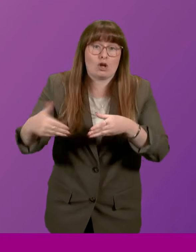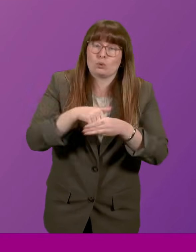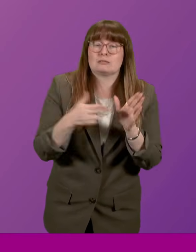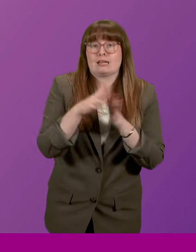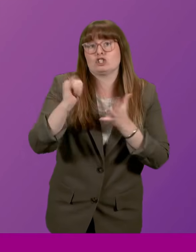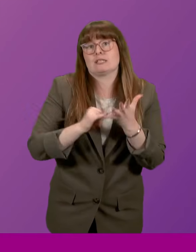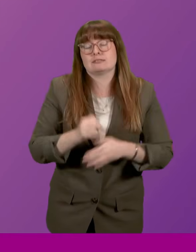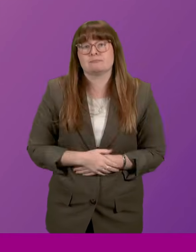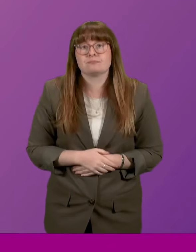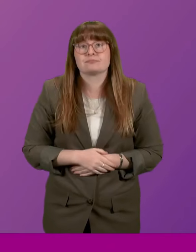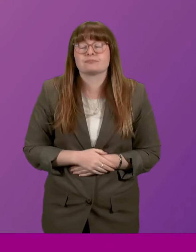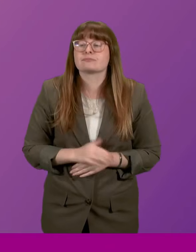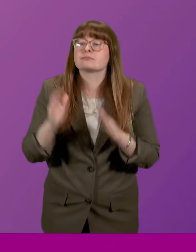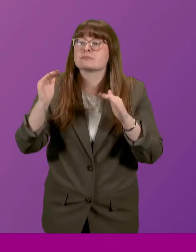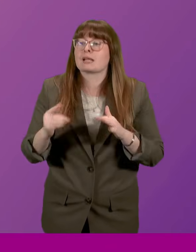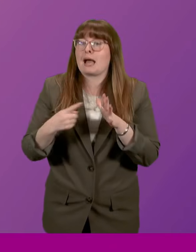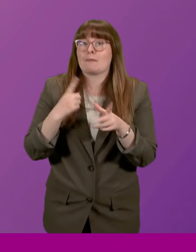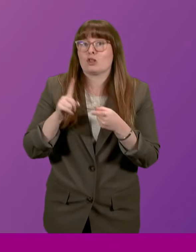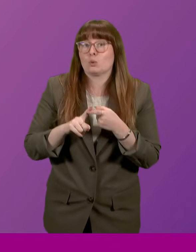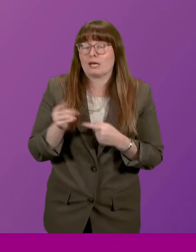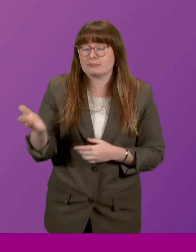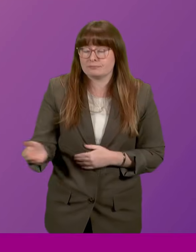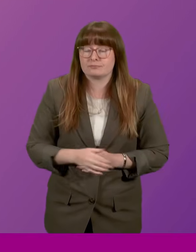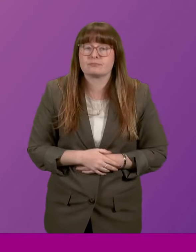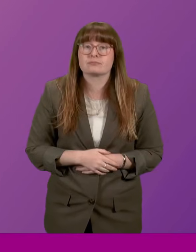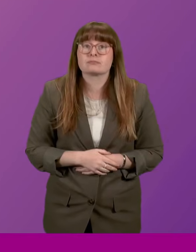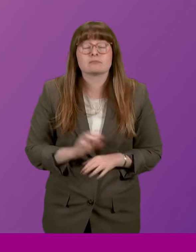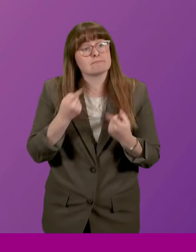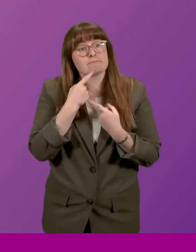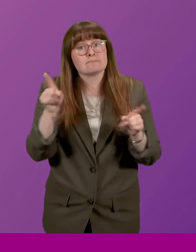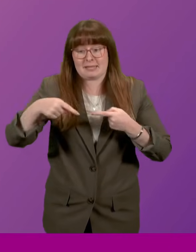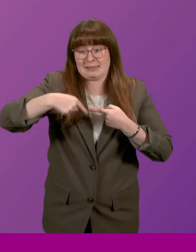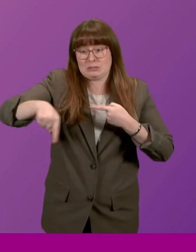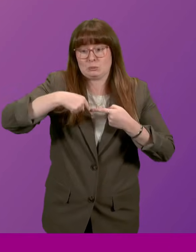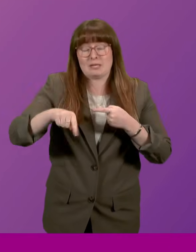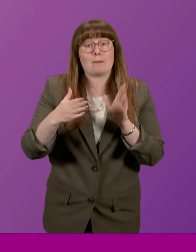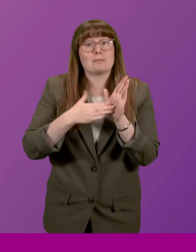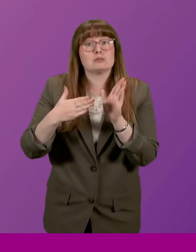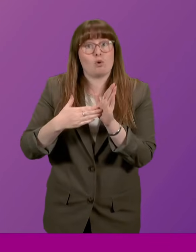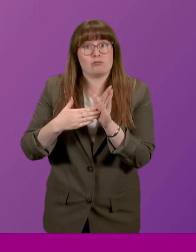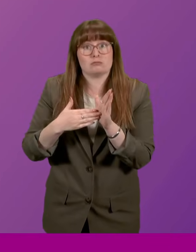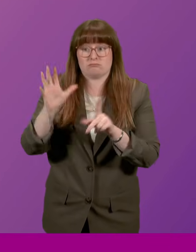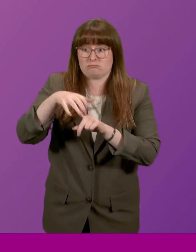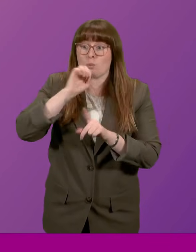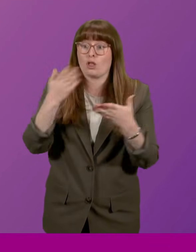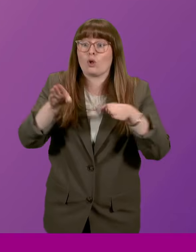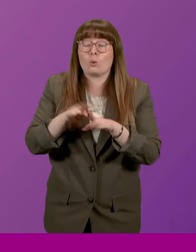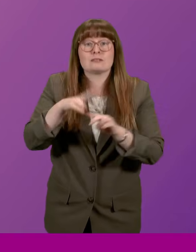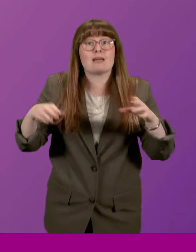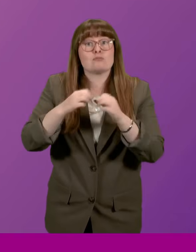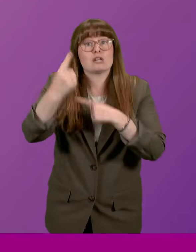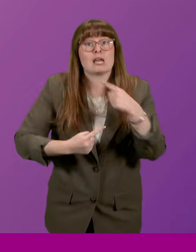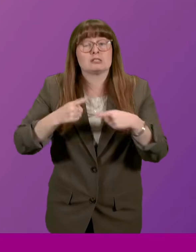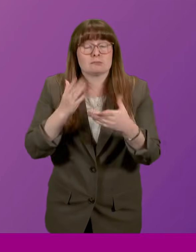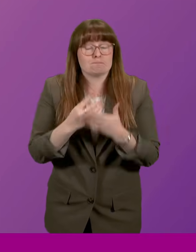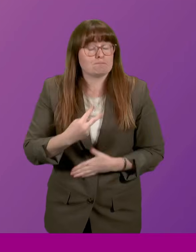Service. Annabel Ewing. Thank you, Presiding Officer. The announcement this week that Ms Moran is to close by February of next year comes as